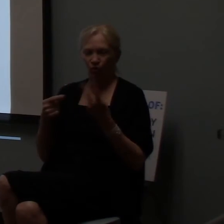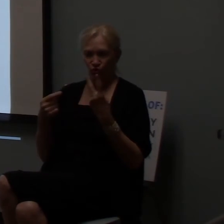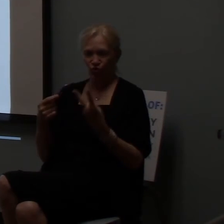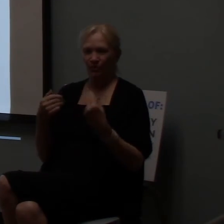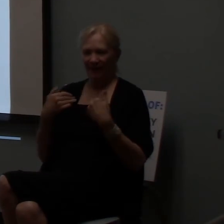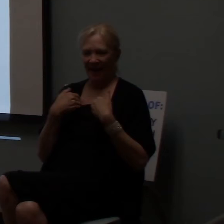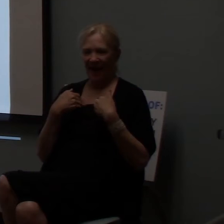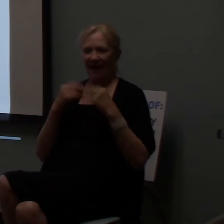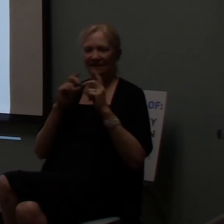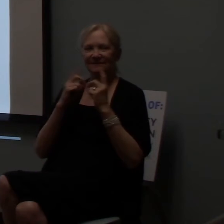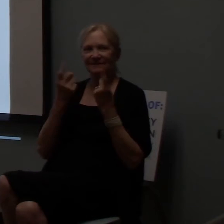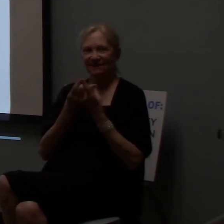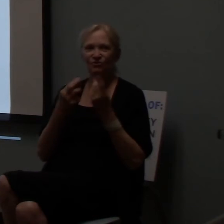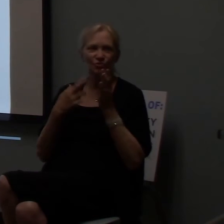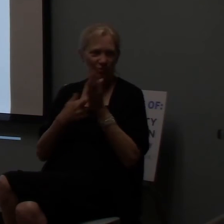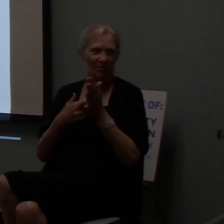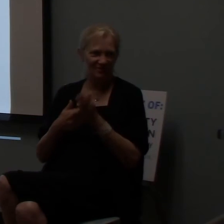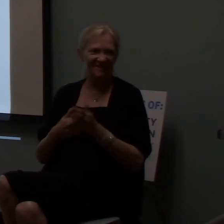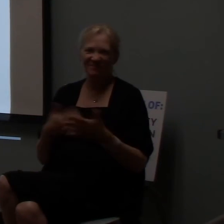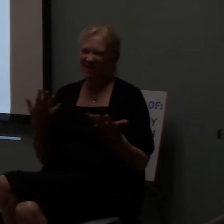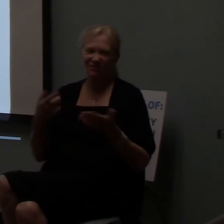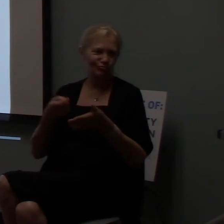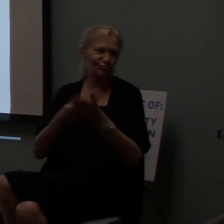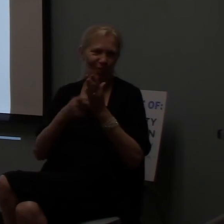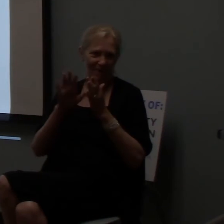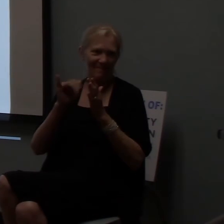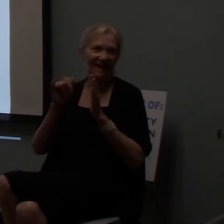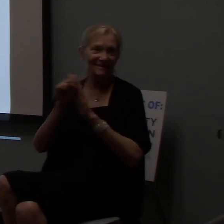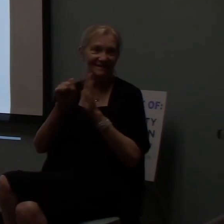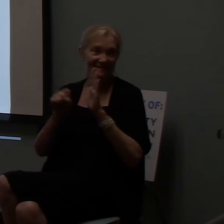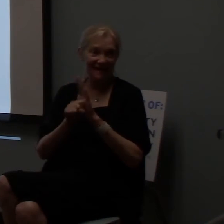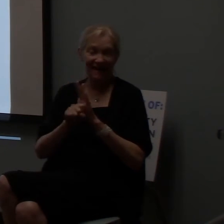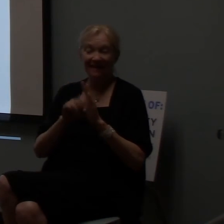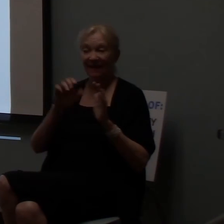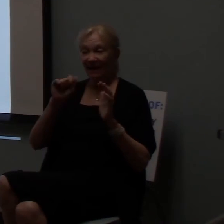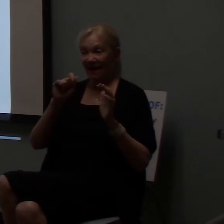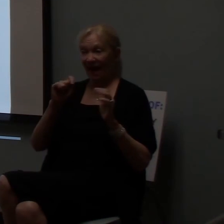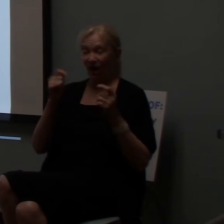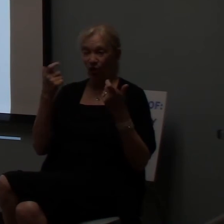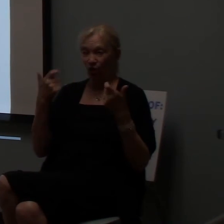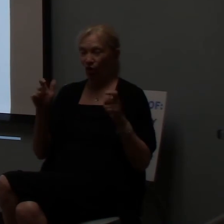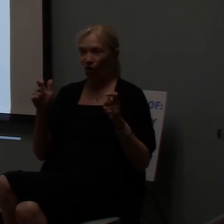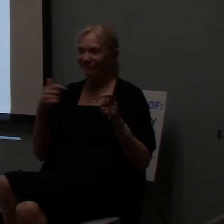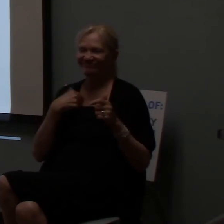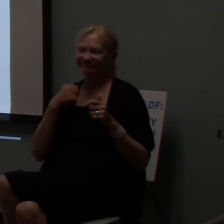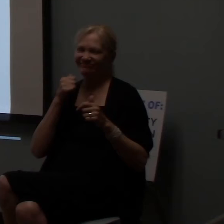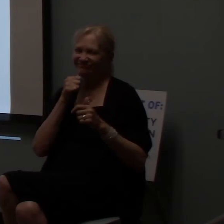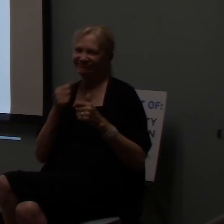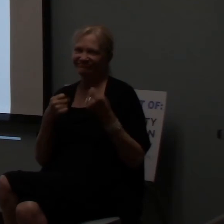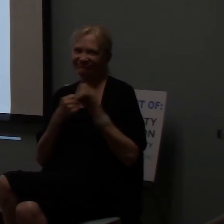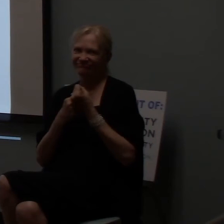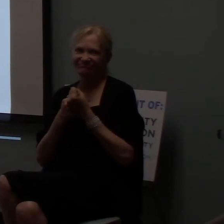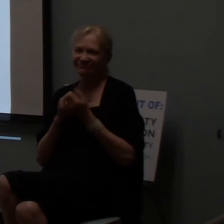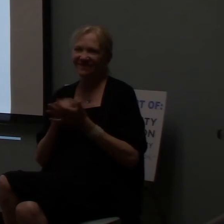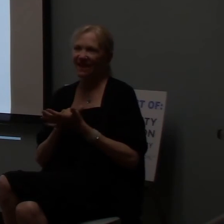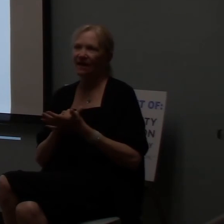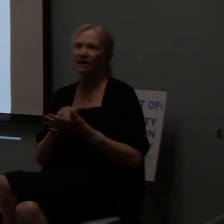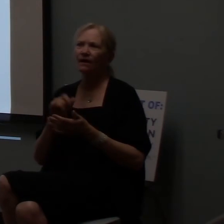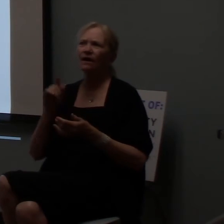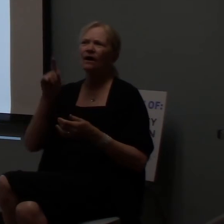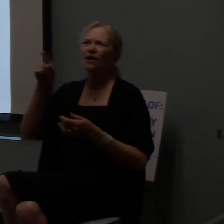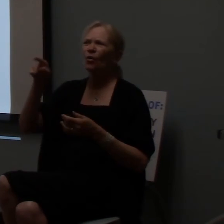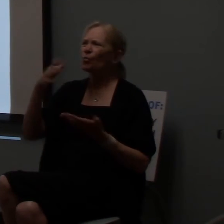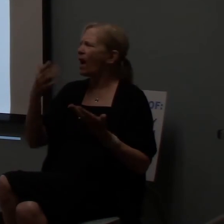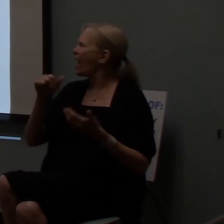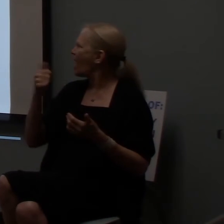district representation in it. At-large, I'm not a fan. And what are the other 2